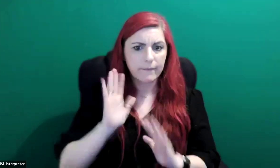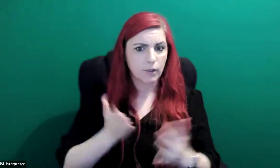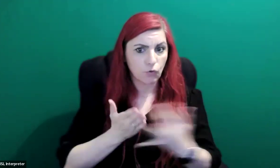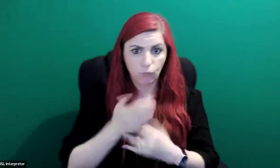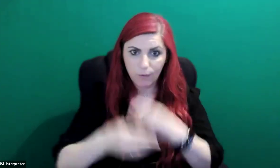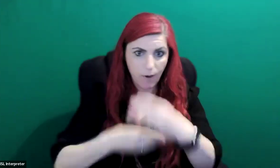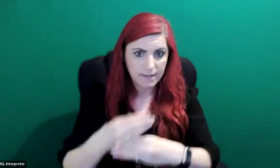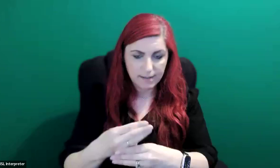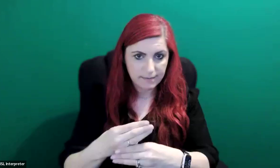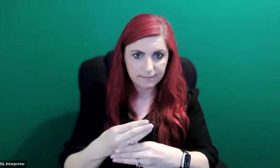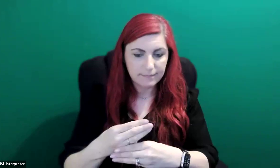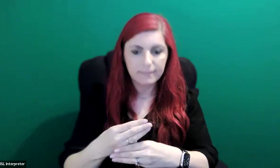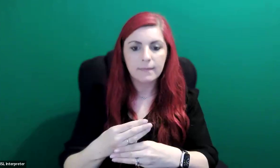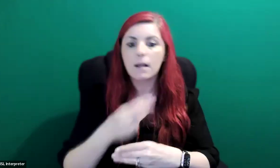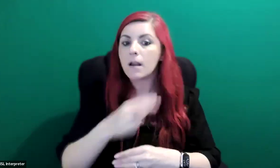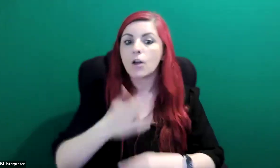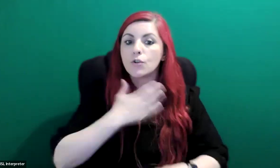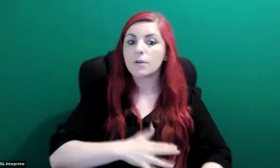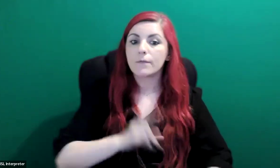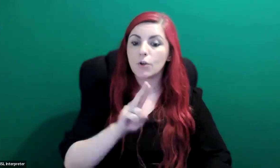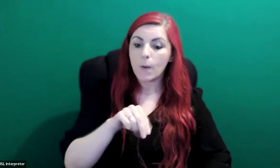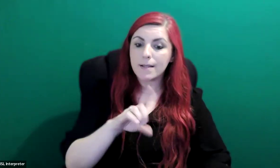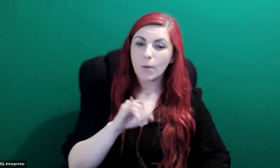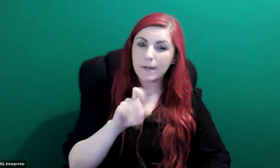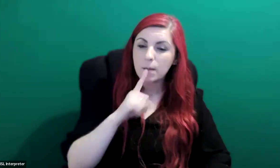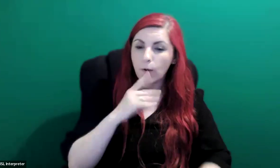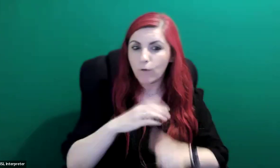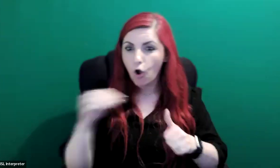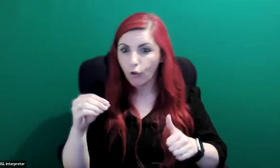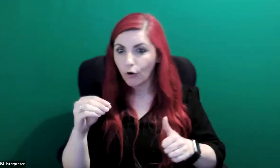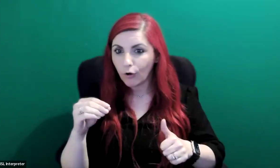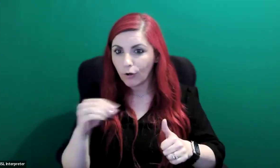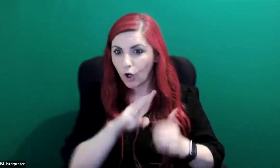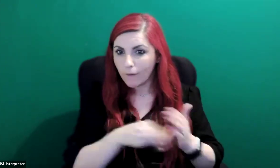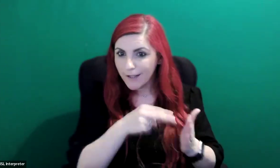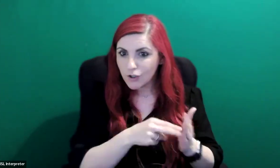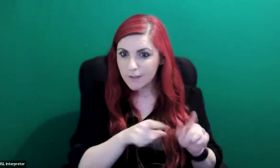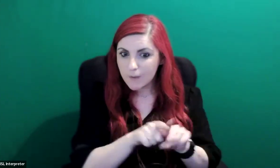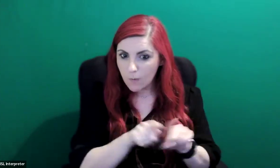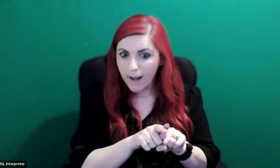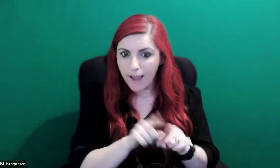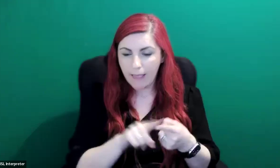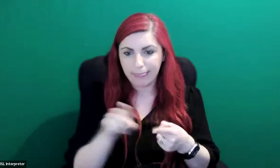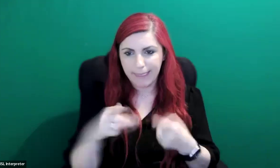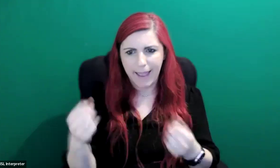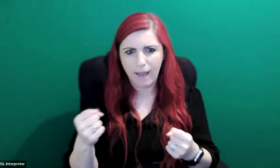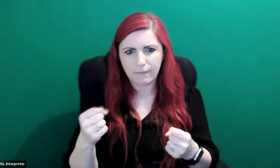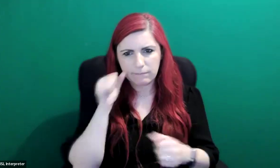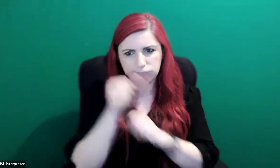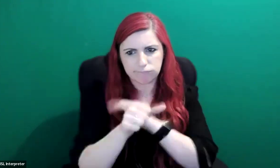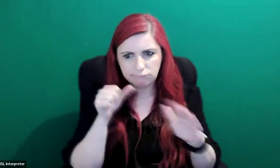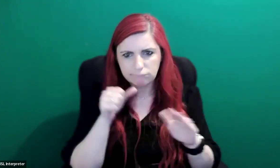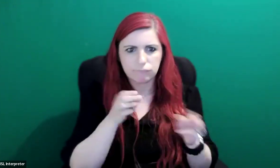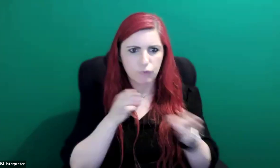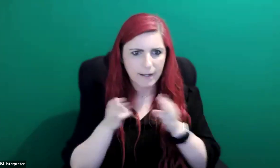process, not only for the CRPD, but for other conventions as well, and is very practiced at dealing with